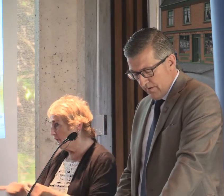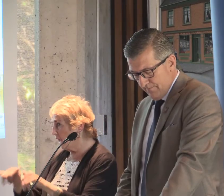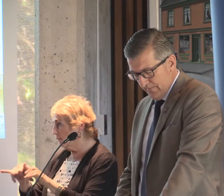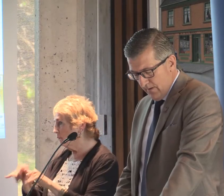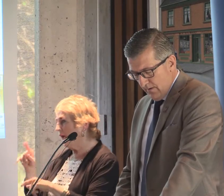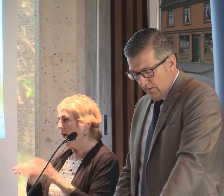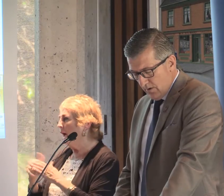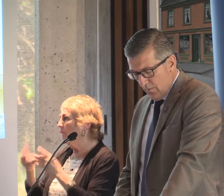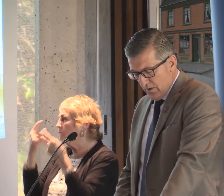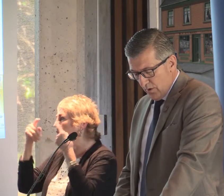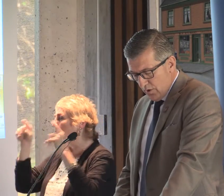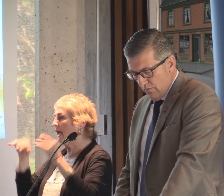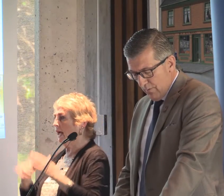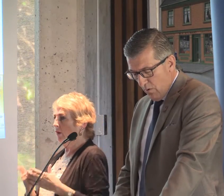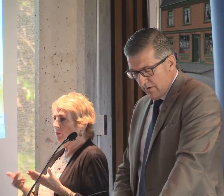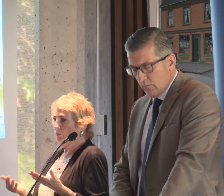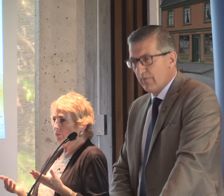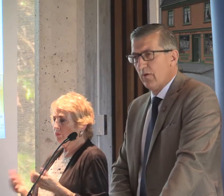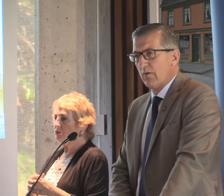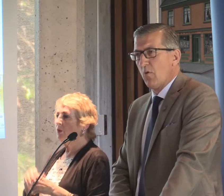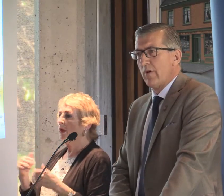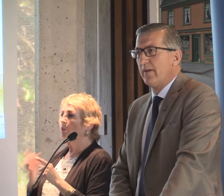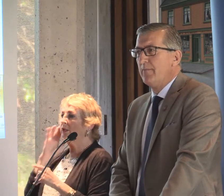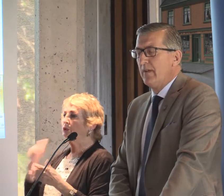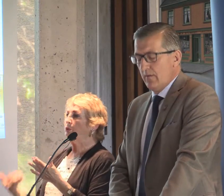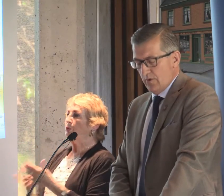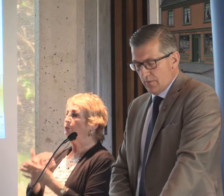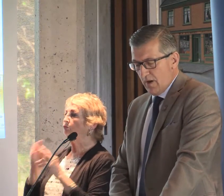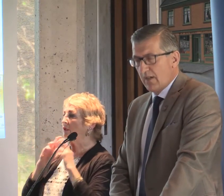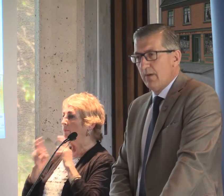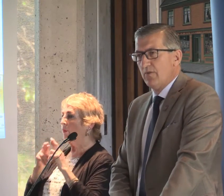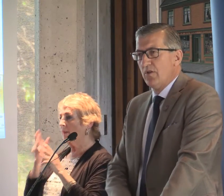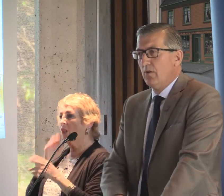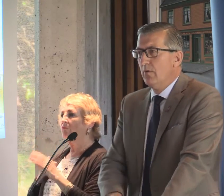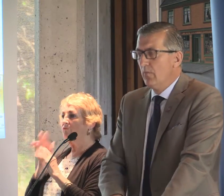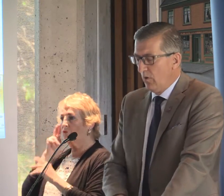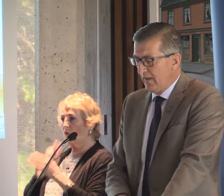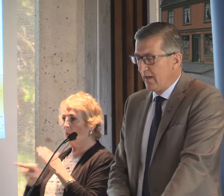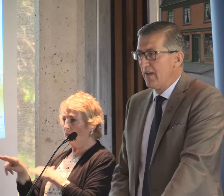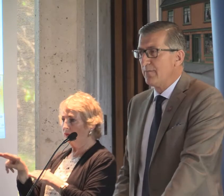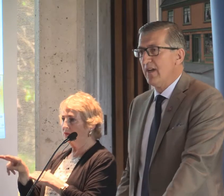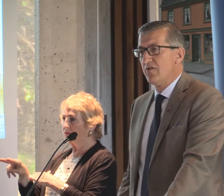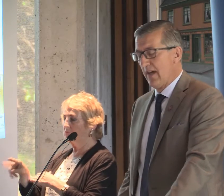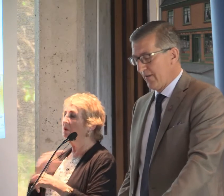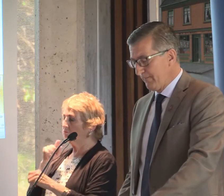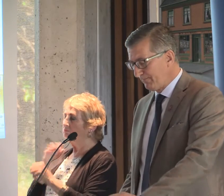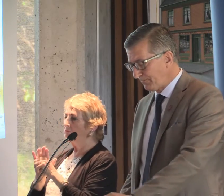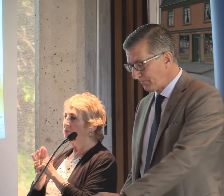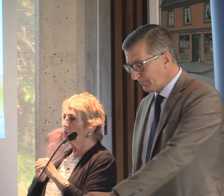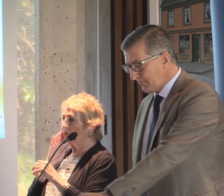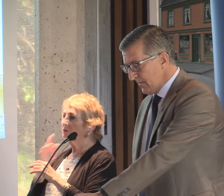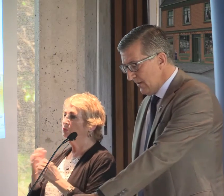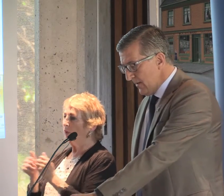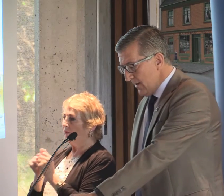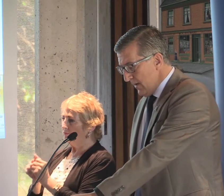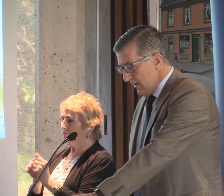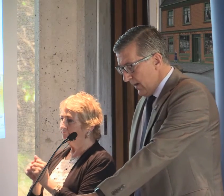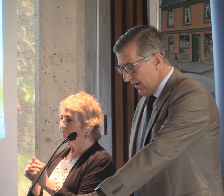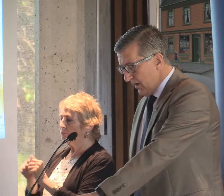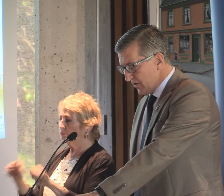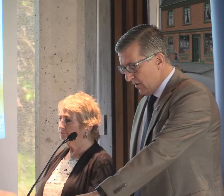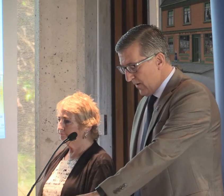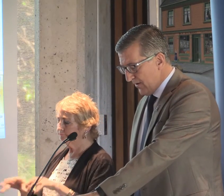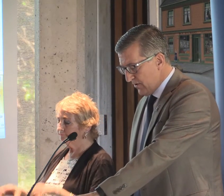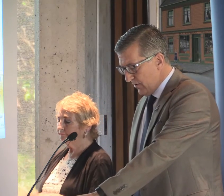way forward. So by doing a new report with full reporting, which is my commitment to you, we'll be on the best page together.